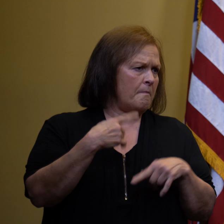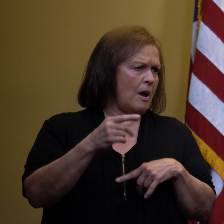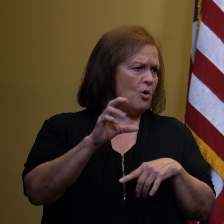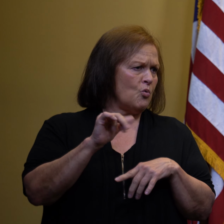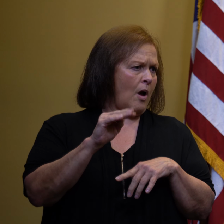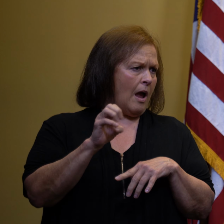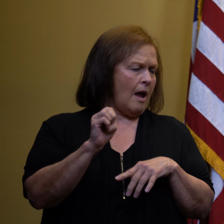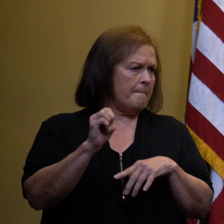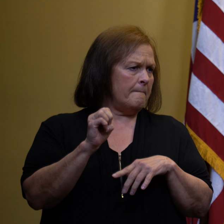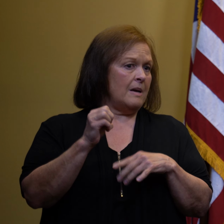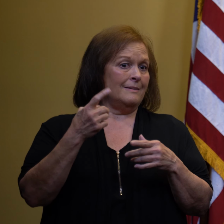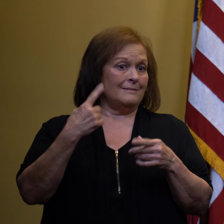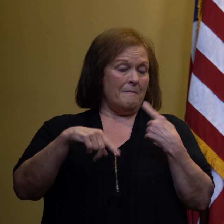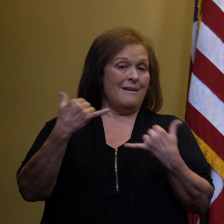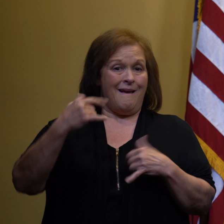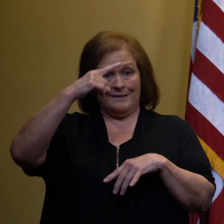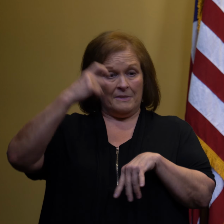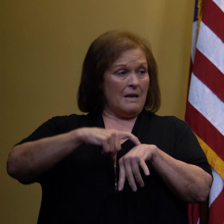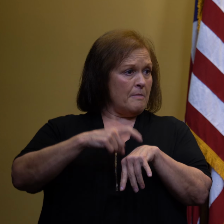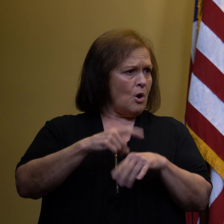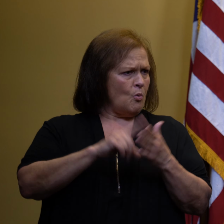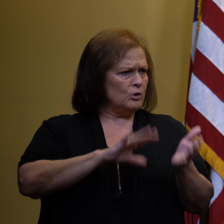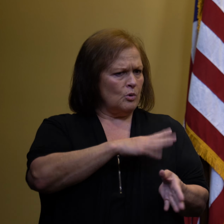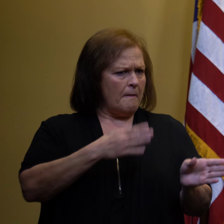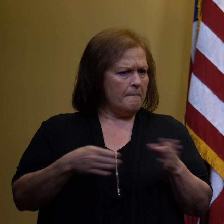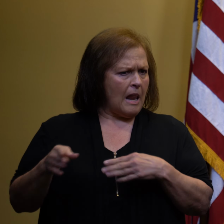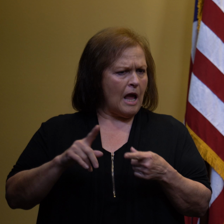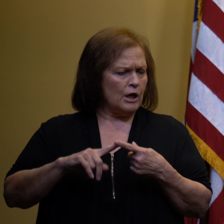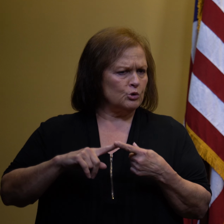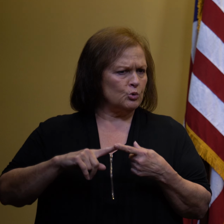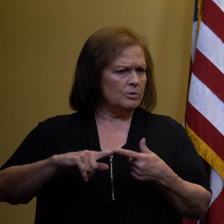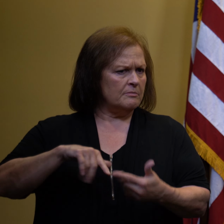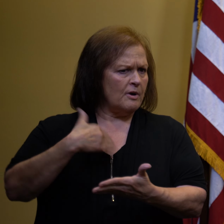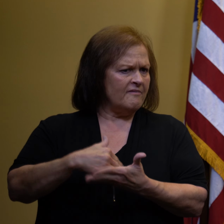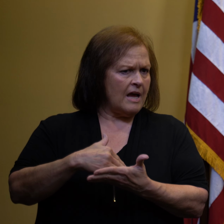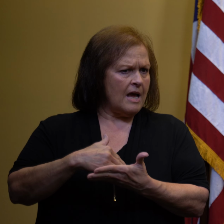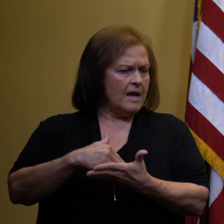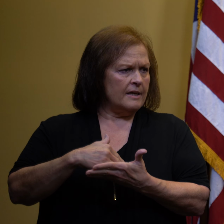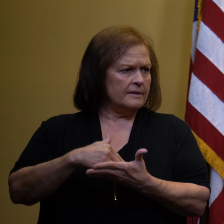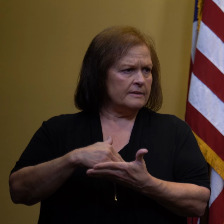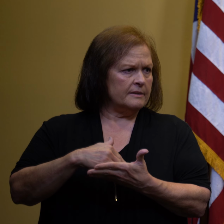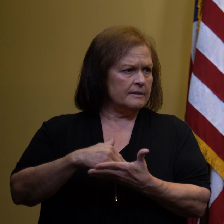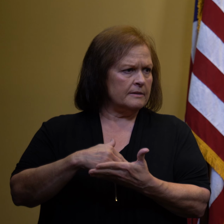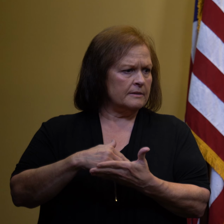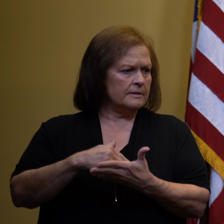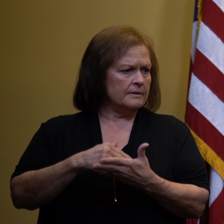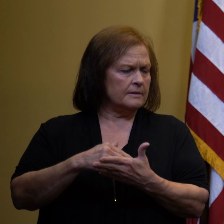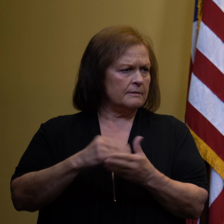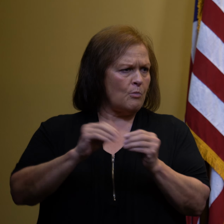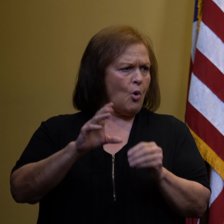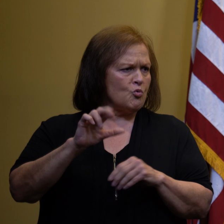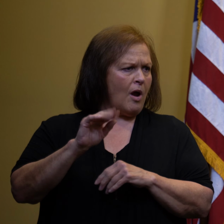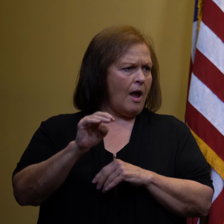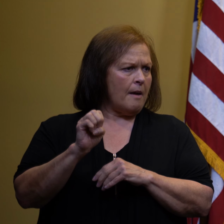summer months are coming up. So what's the plan in place to prevent some of the situations you talked about from happening again. And then two,